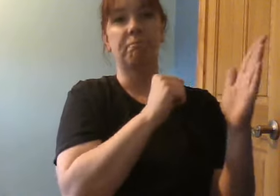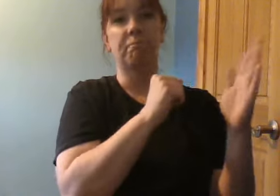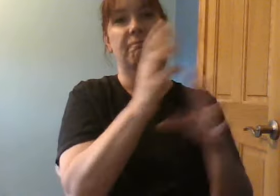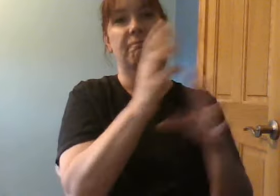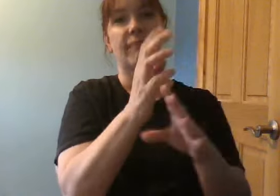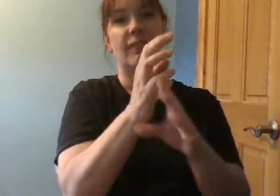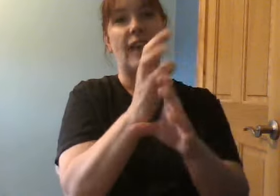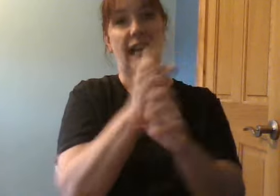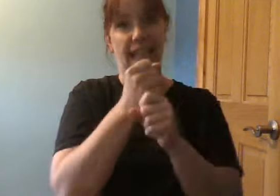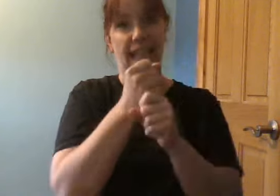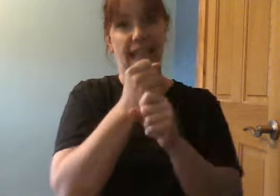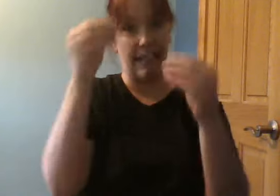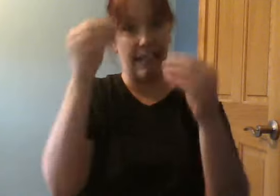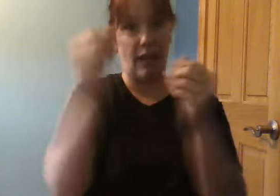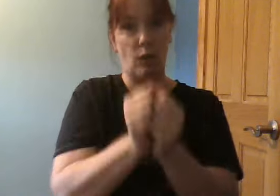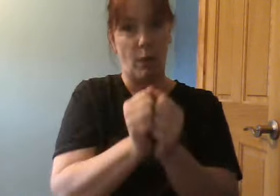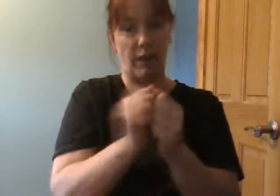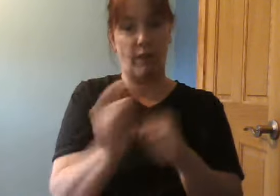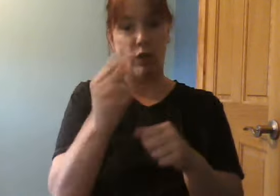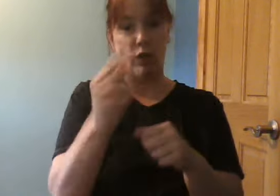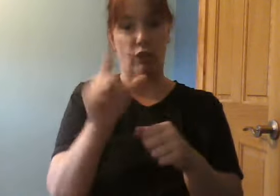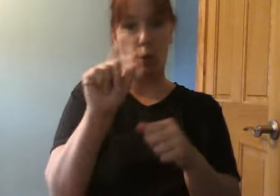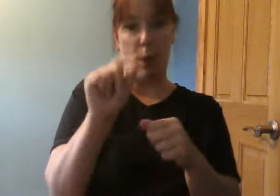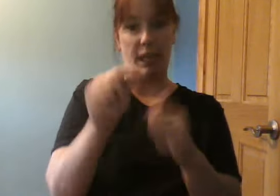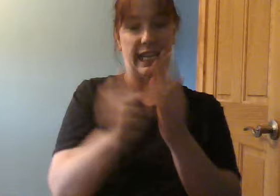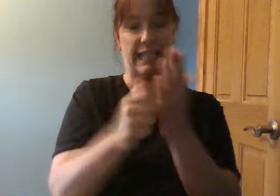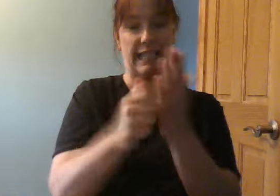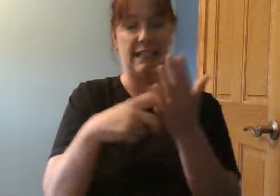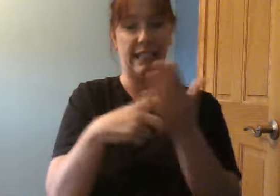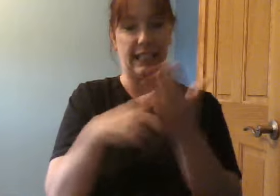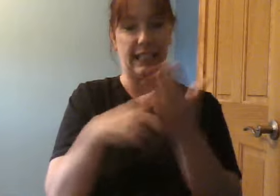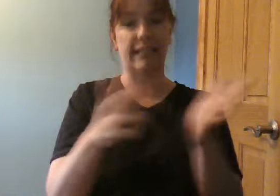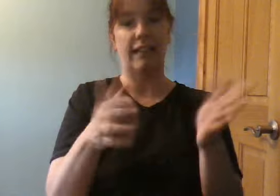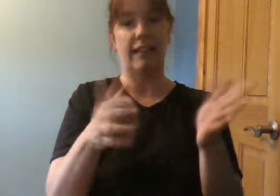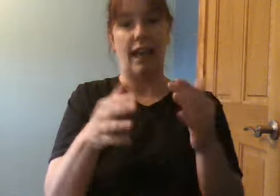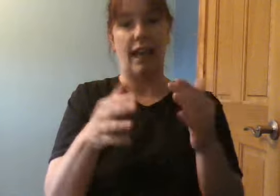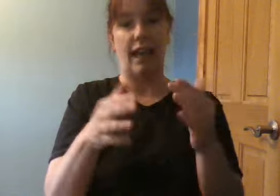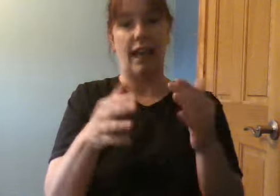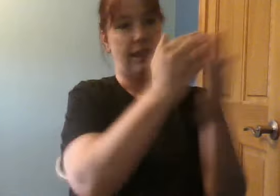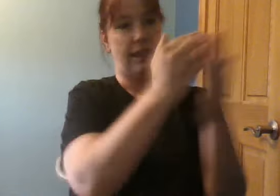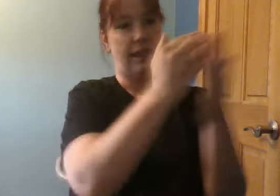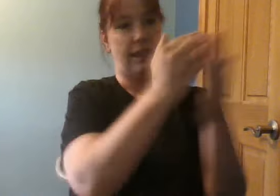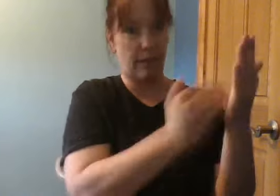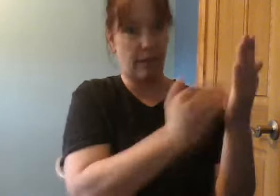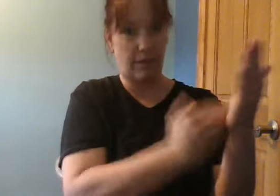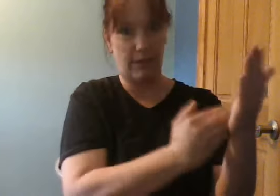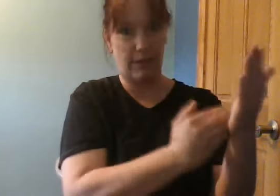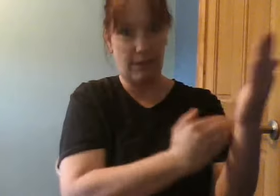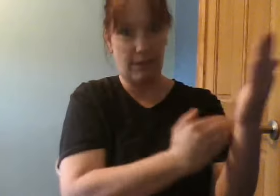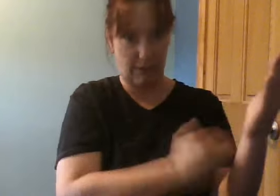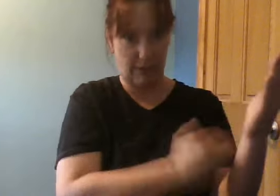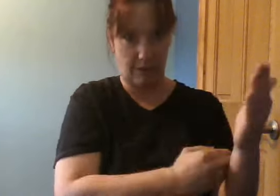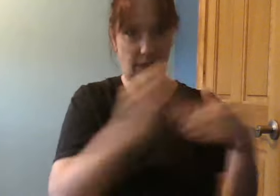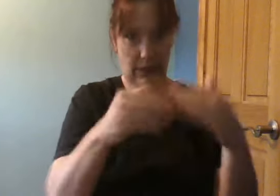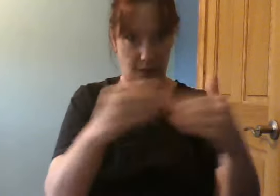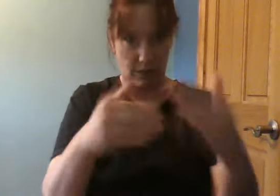the first 20 tickets, then the next band gets the next 20, and so on. And I thought they were bottom of the menu, they were like fifth. I thought they'd have no chance. He